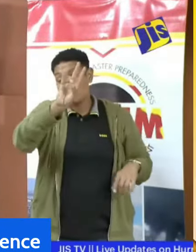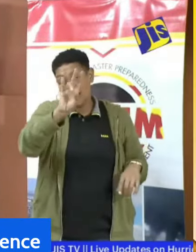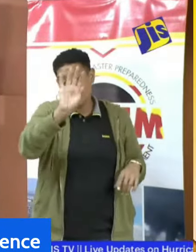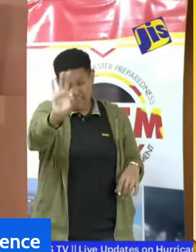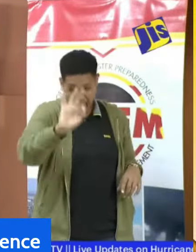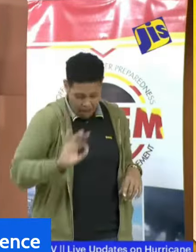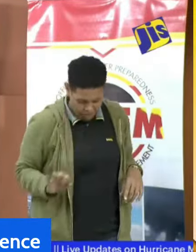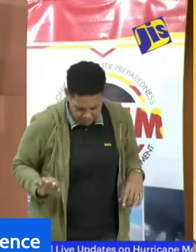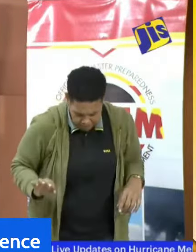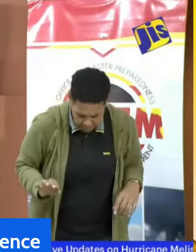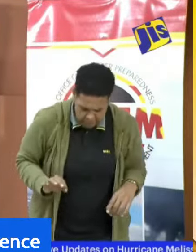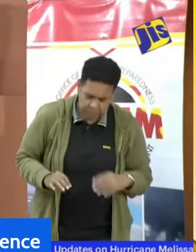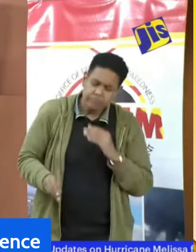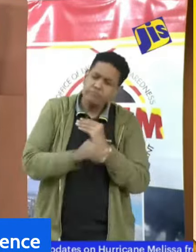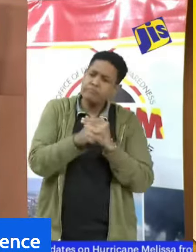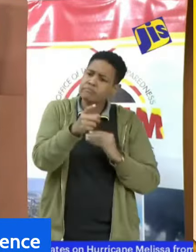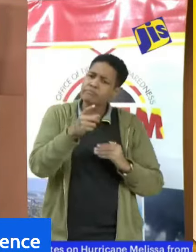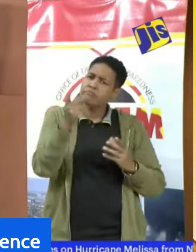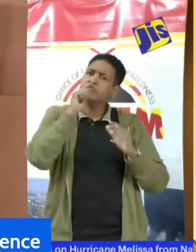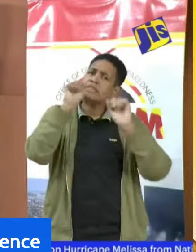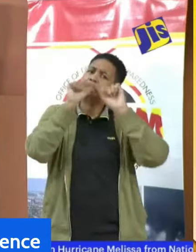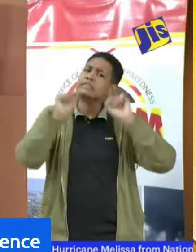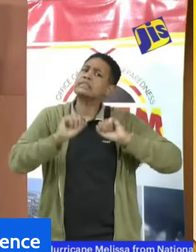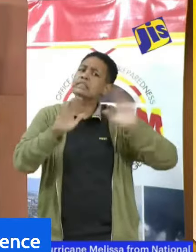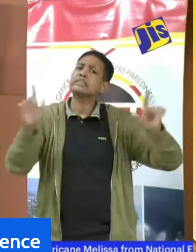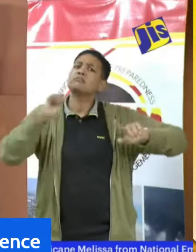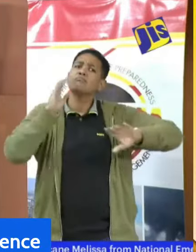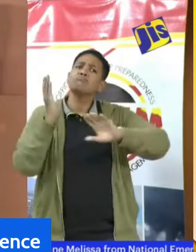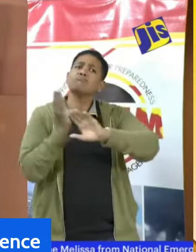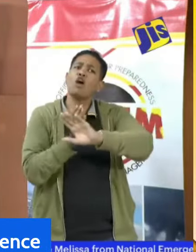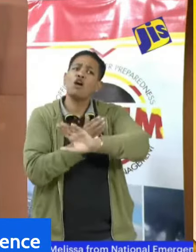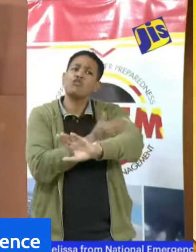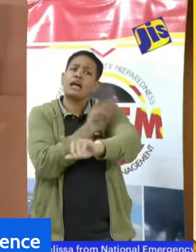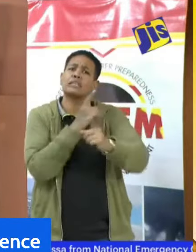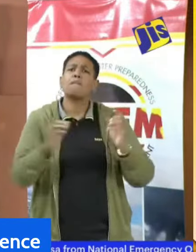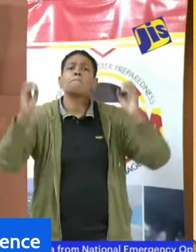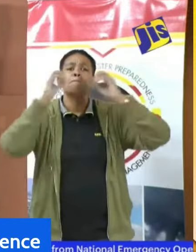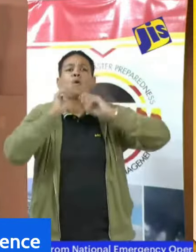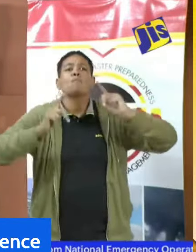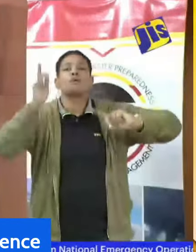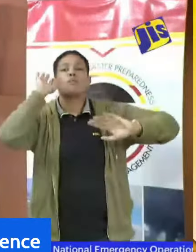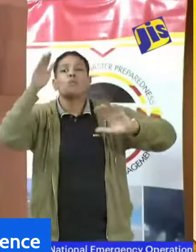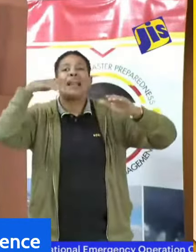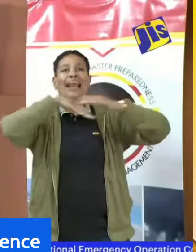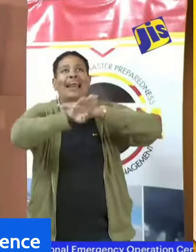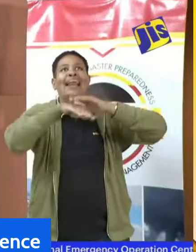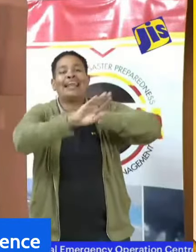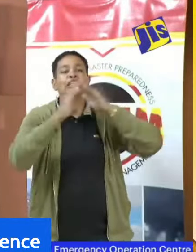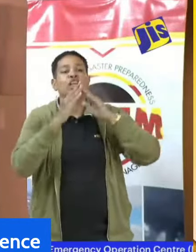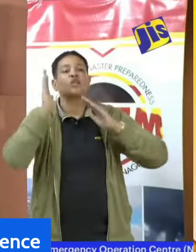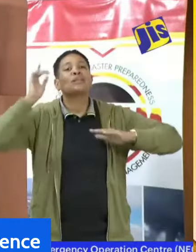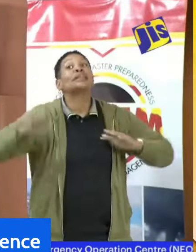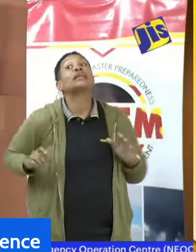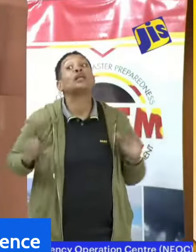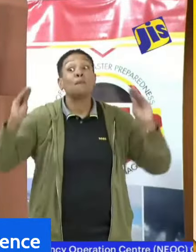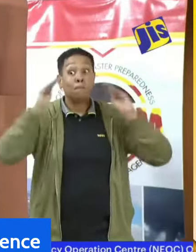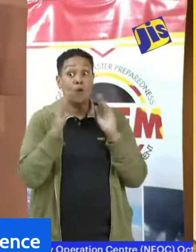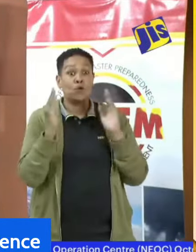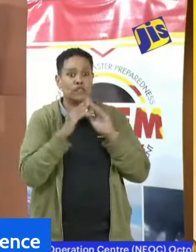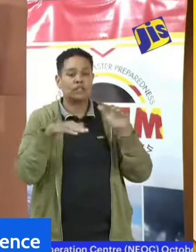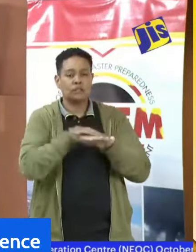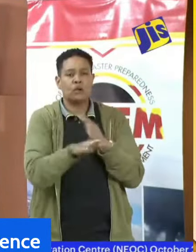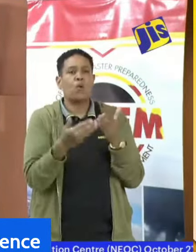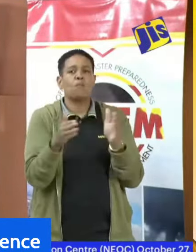79. And as the system progresses, more persons will go into shelter, so there will be a need for more shelters to be open.